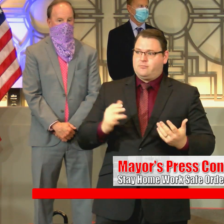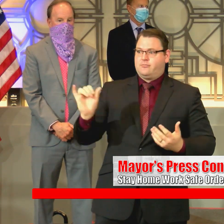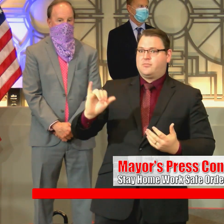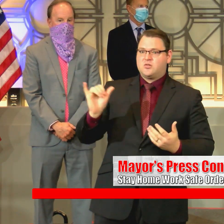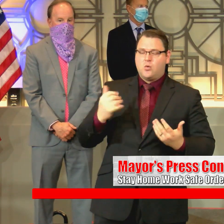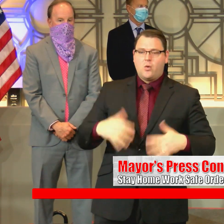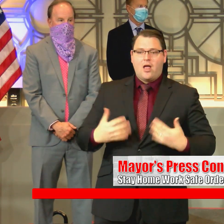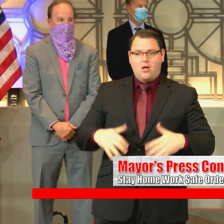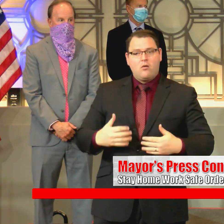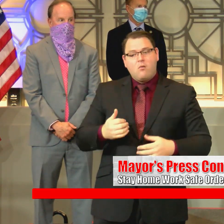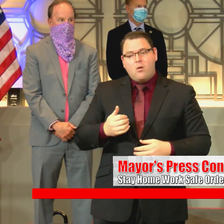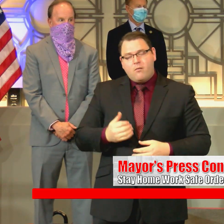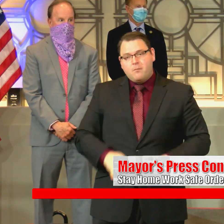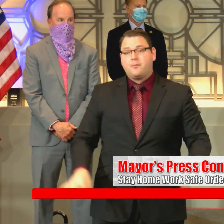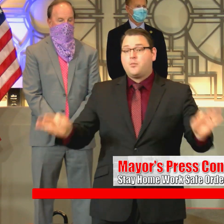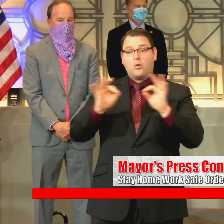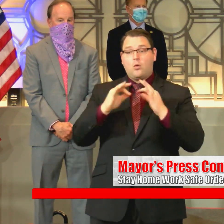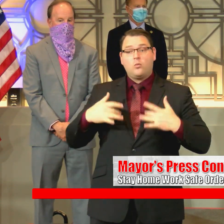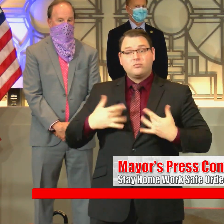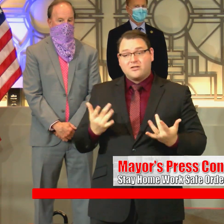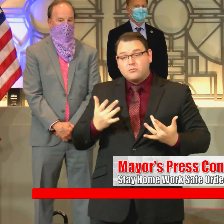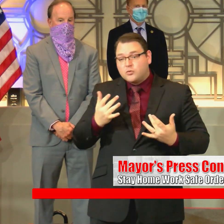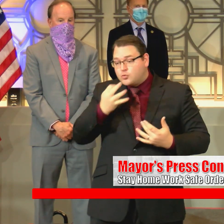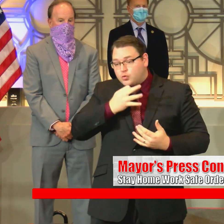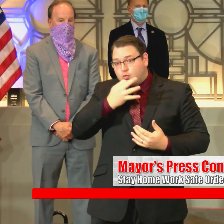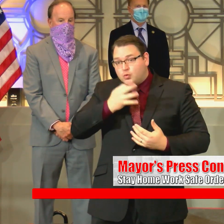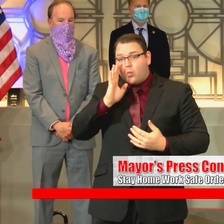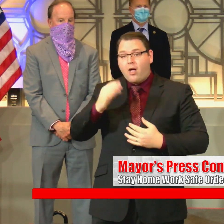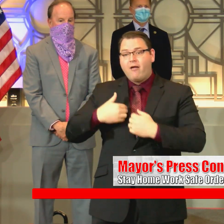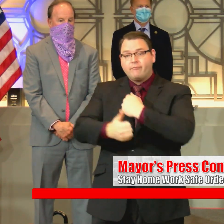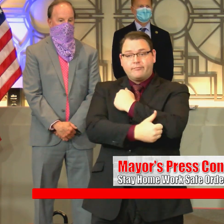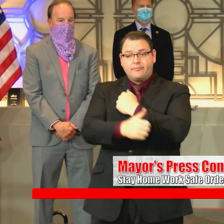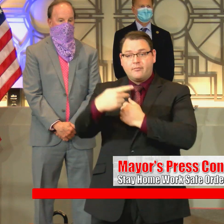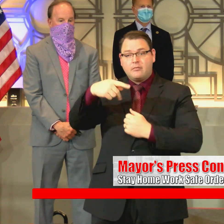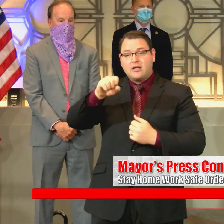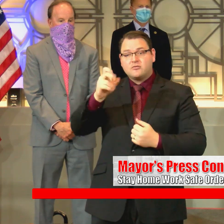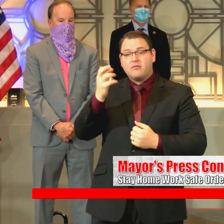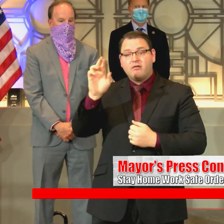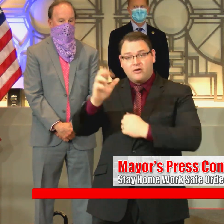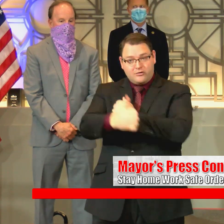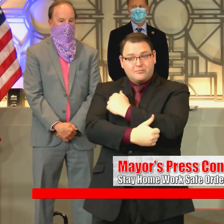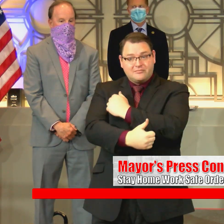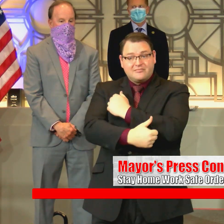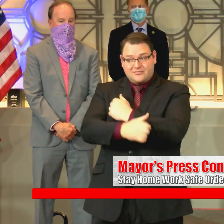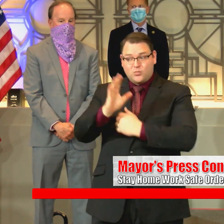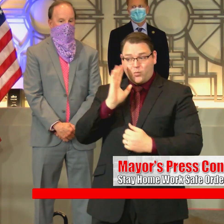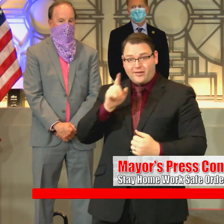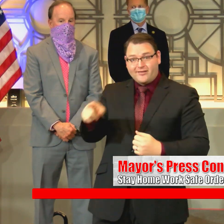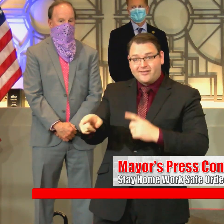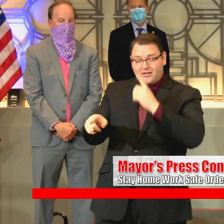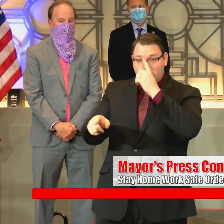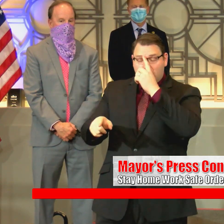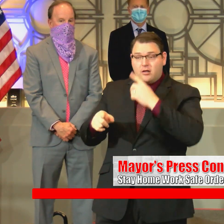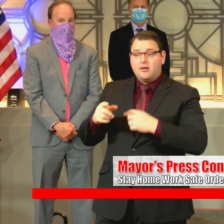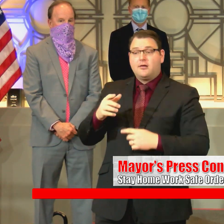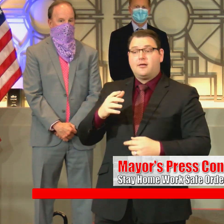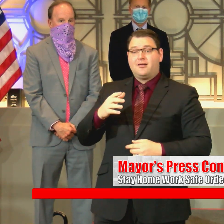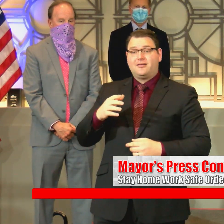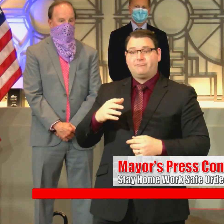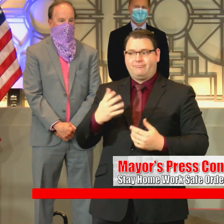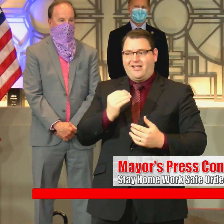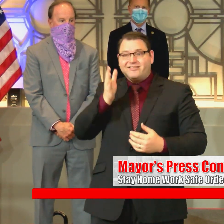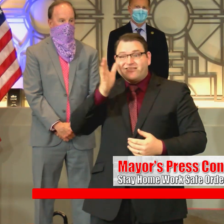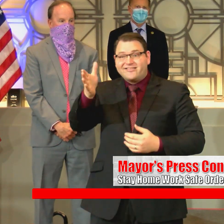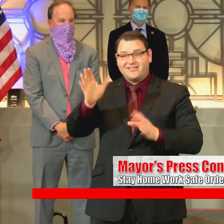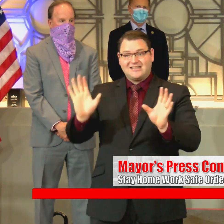days, Passover is starting. And then at the same time, this is the Good Friday and Easter Sunday